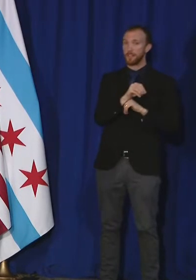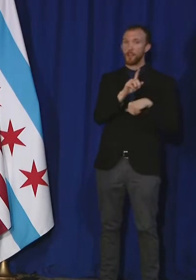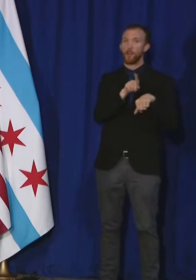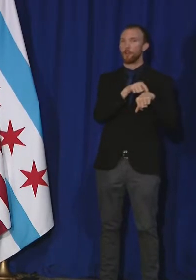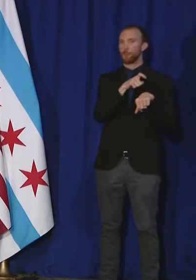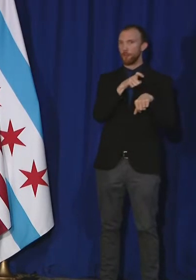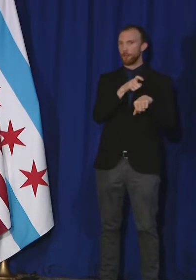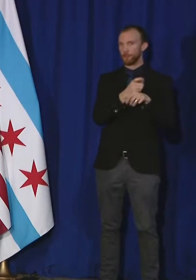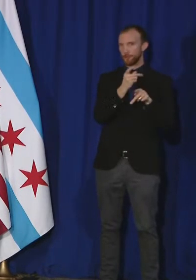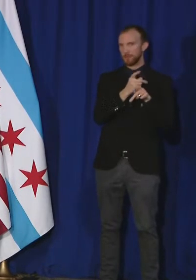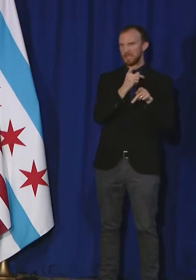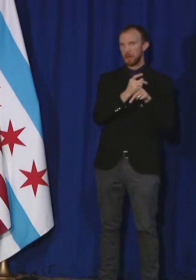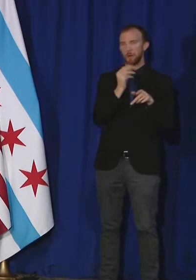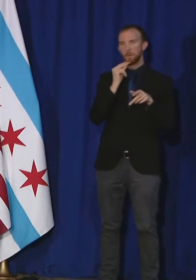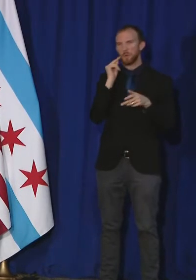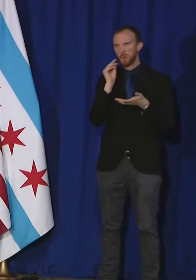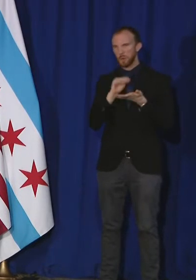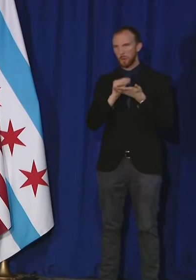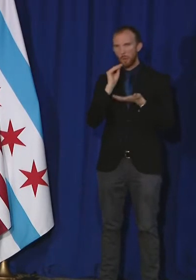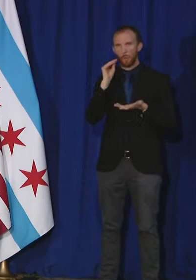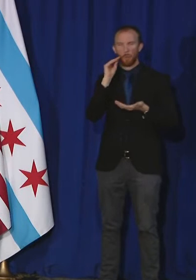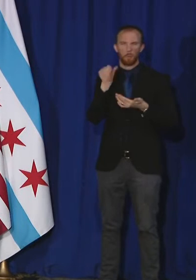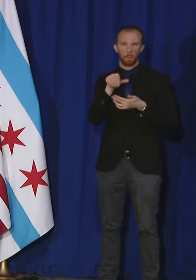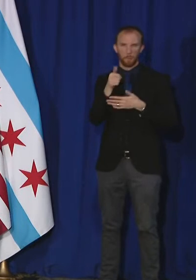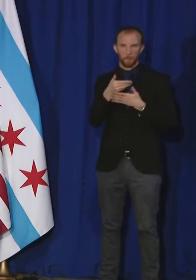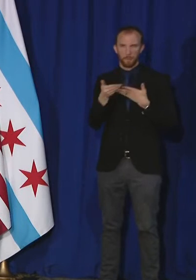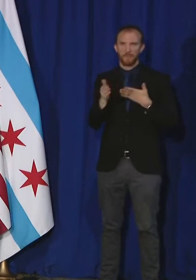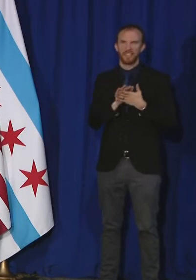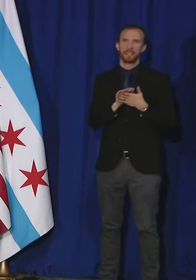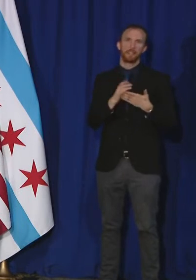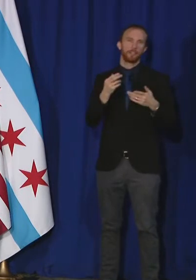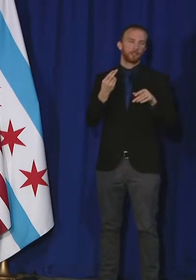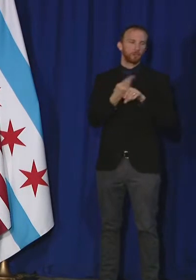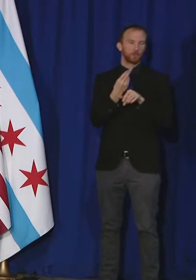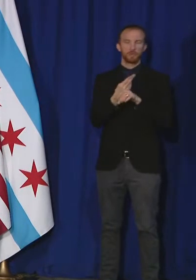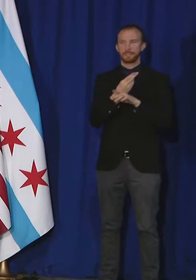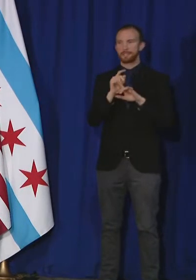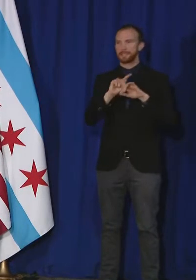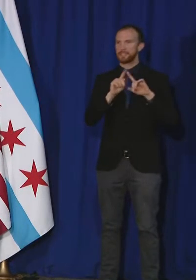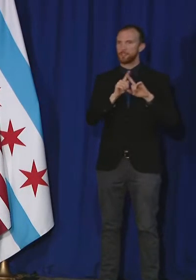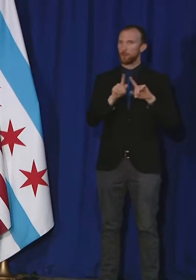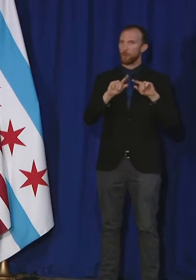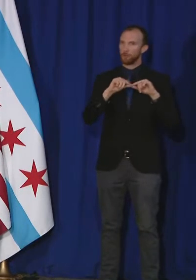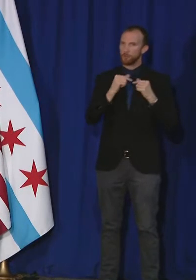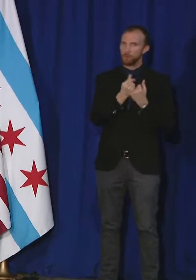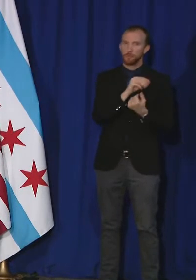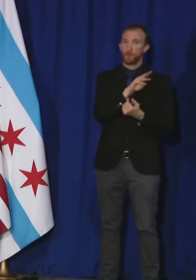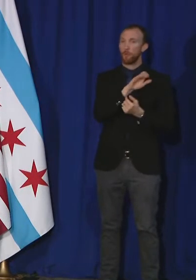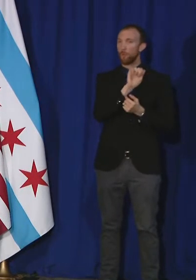facilities that have been scheduled for strike teams from pharmacies, working with Walgreens, CVS,